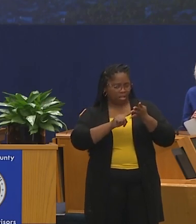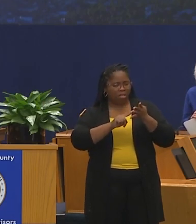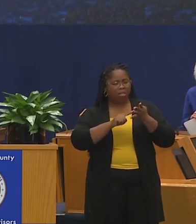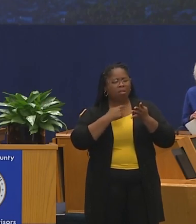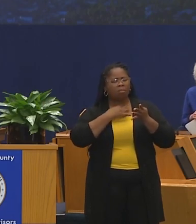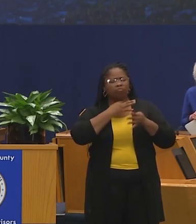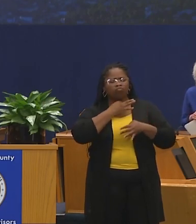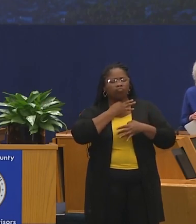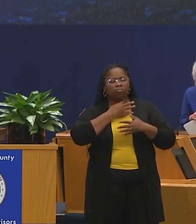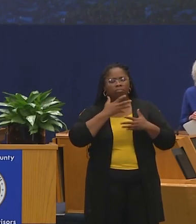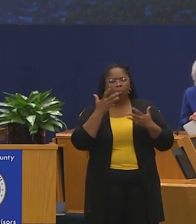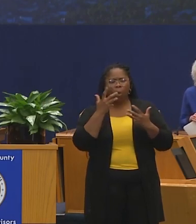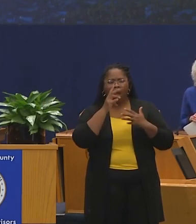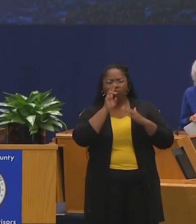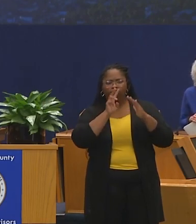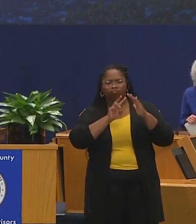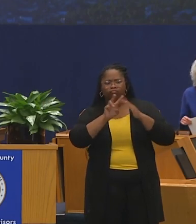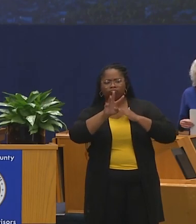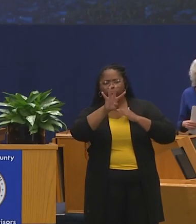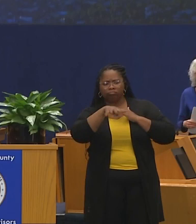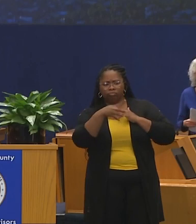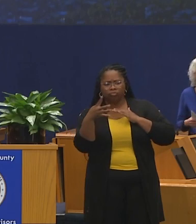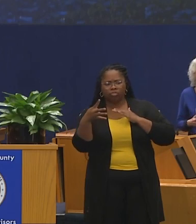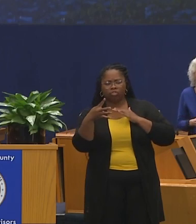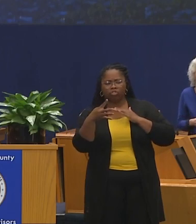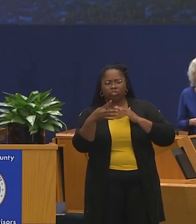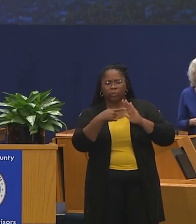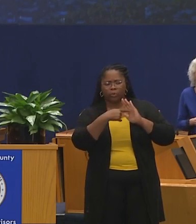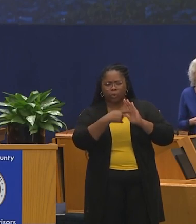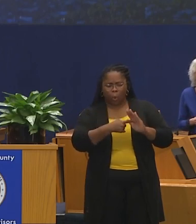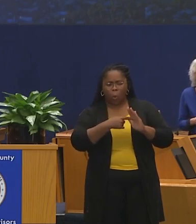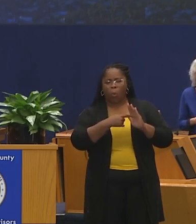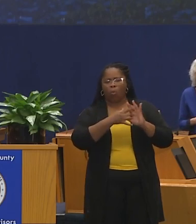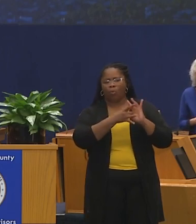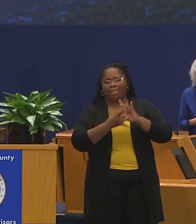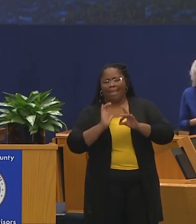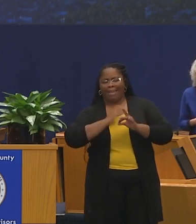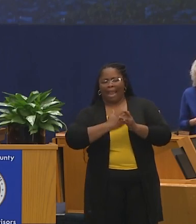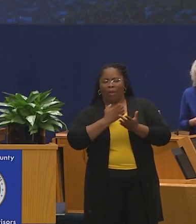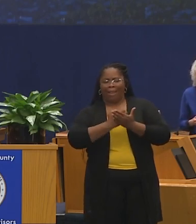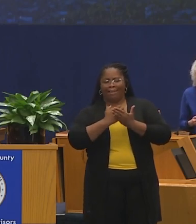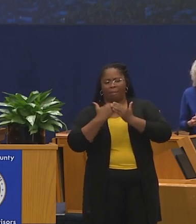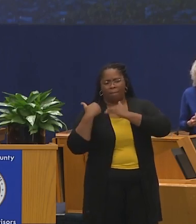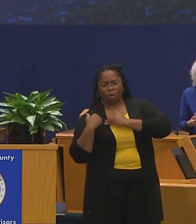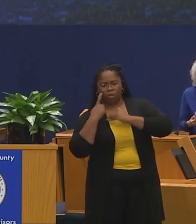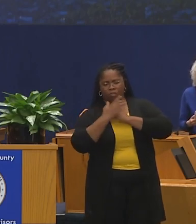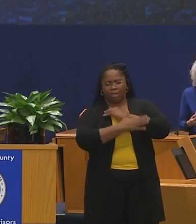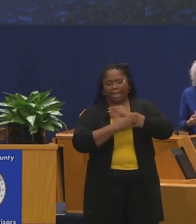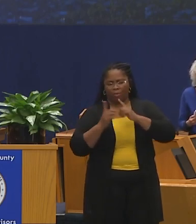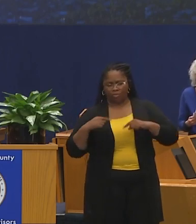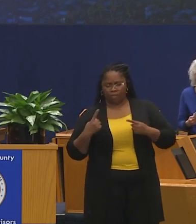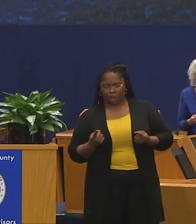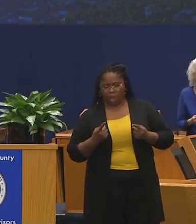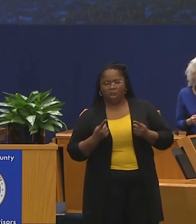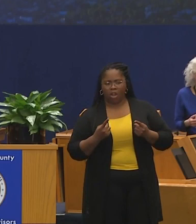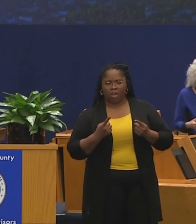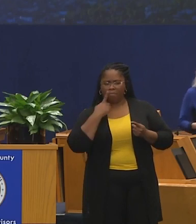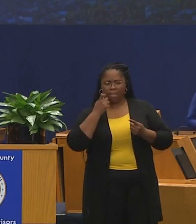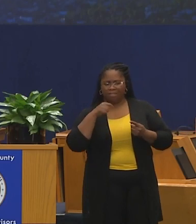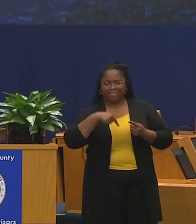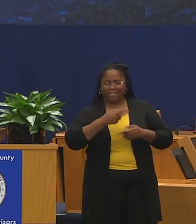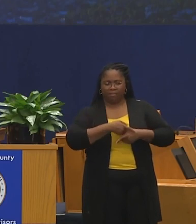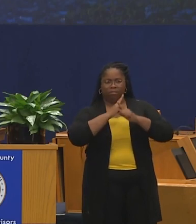what projections indicate, the economic toll on the county has been thus far due to the crisis. Thank